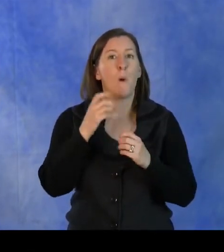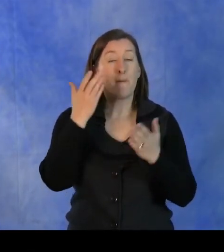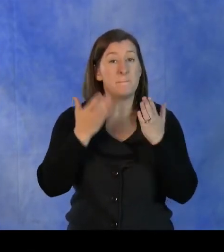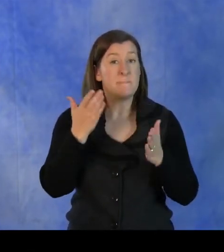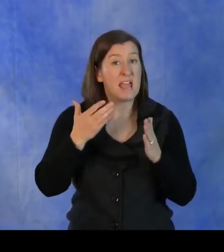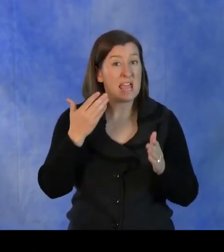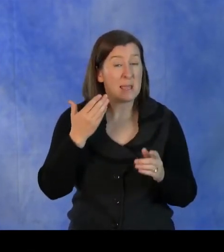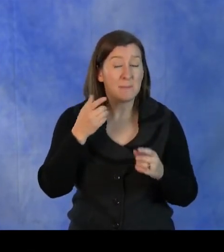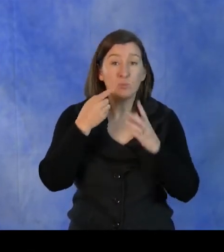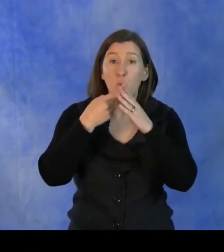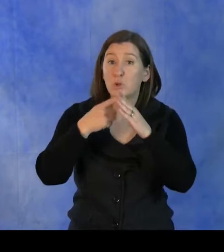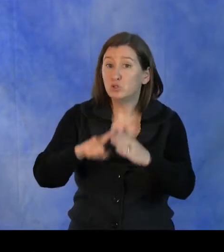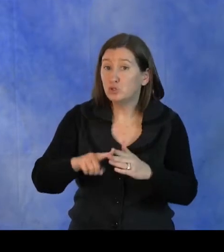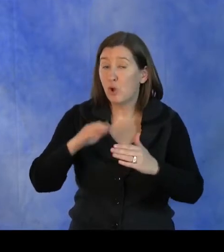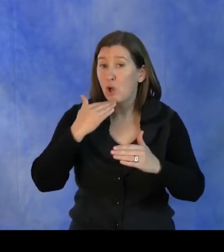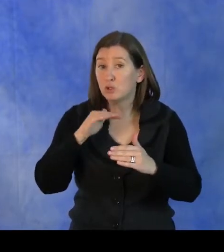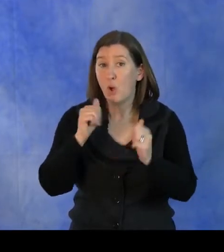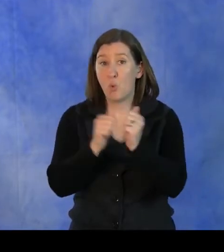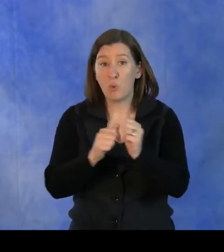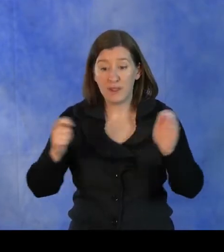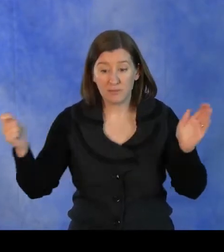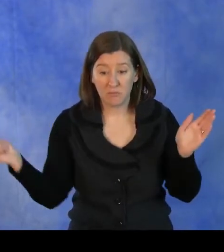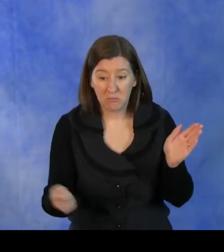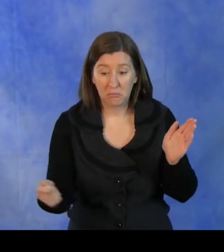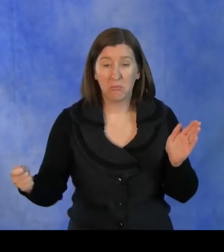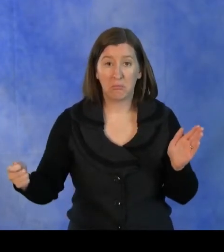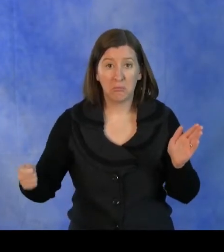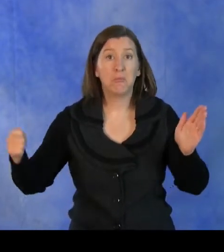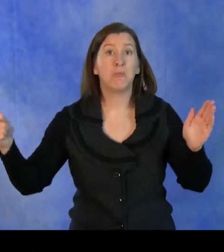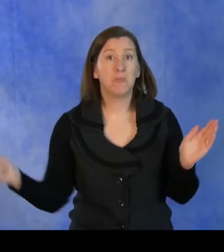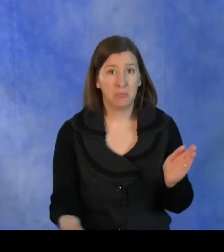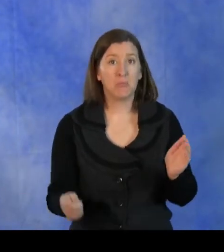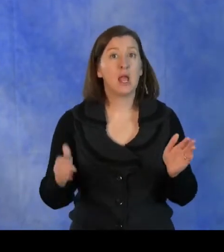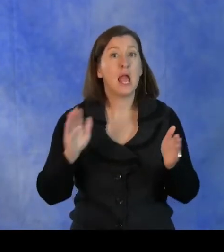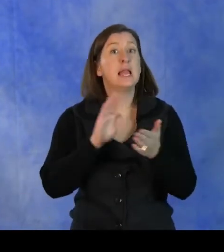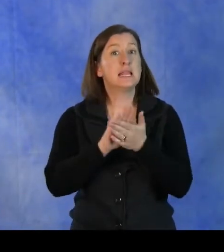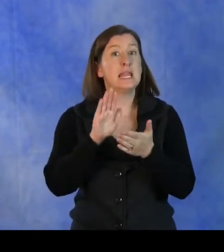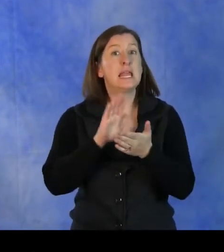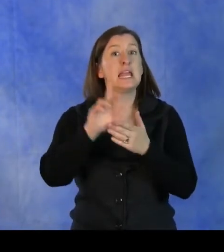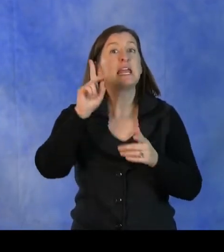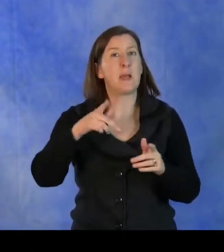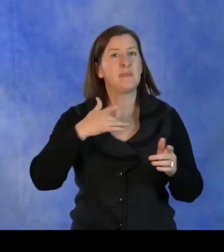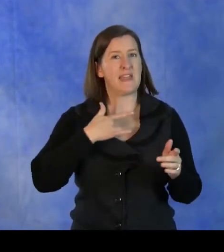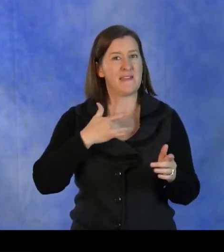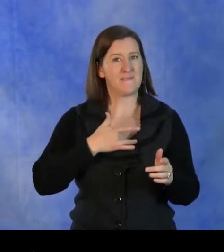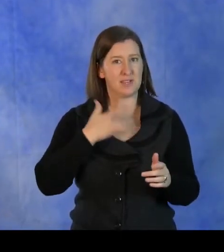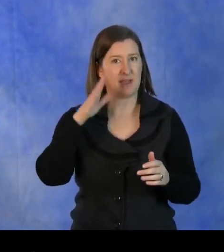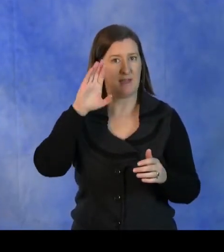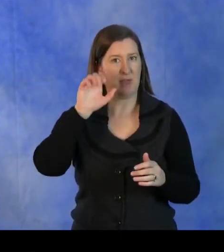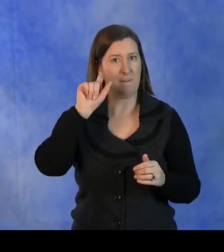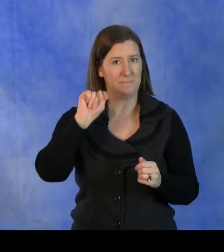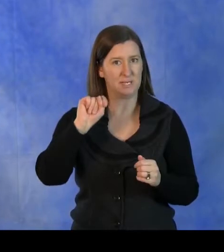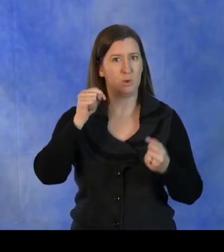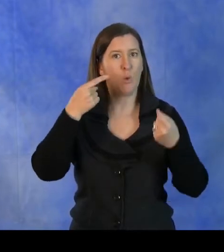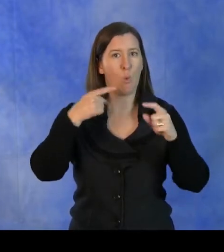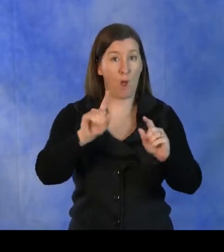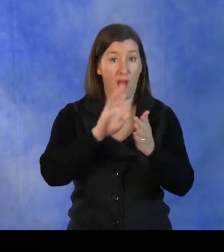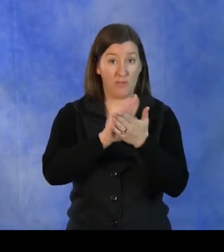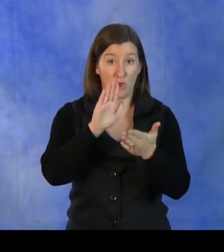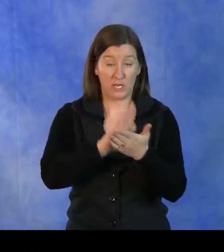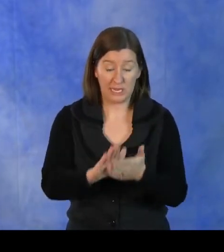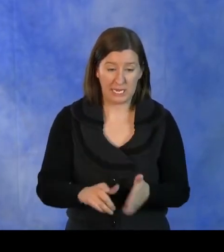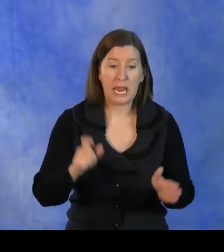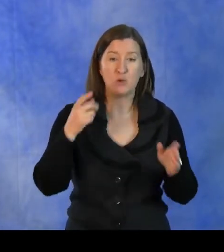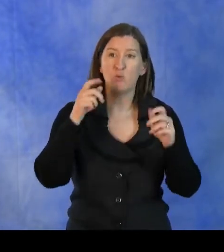at the same time. So maybe start the song with a drum, and then when they feel